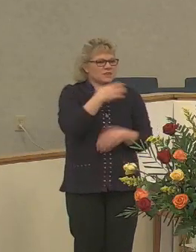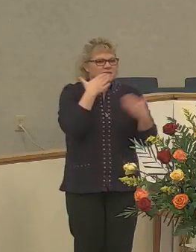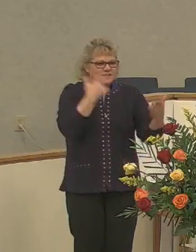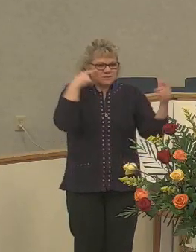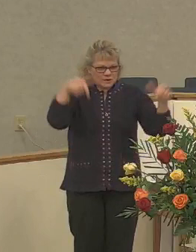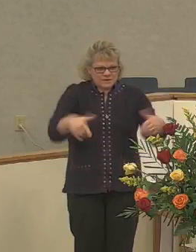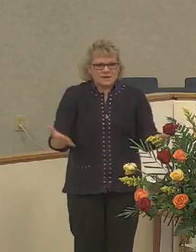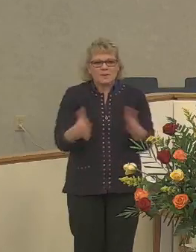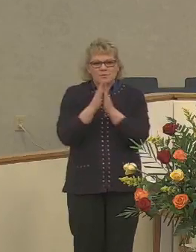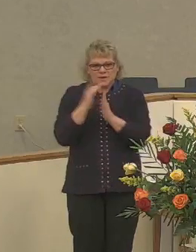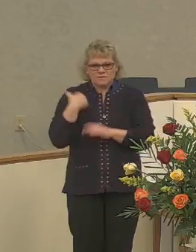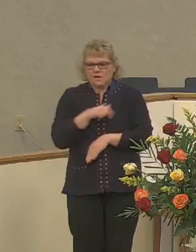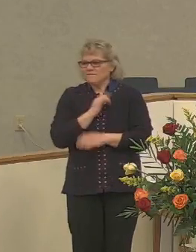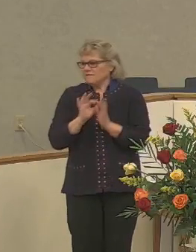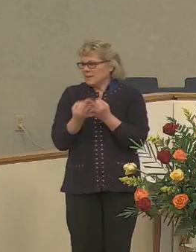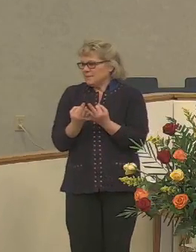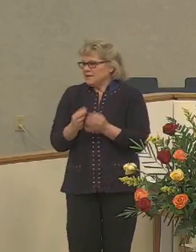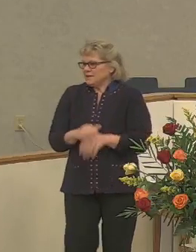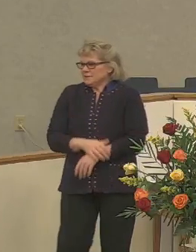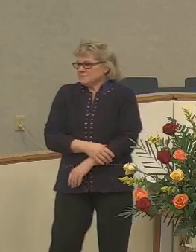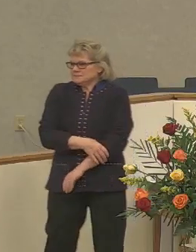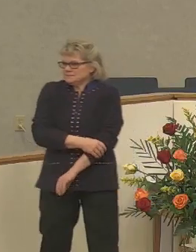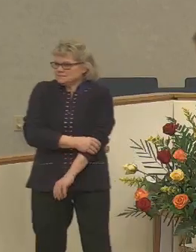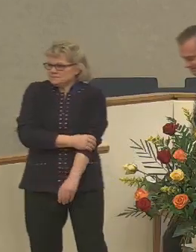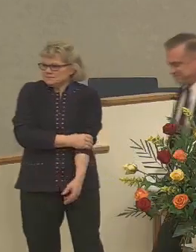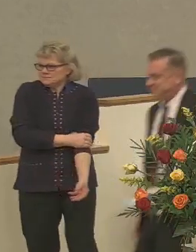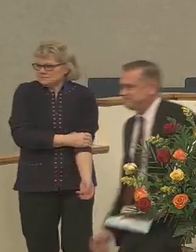here and for praying for our family.